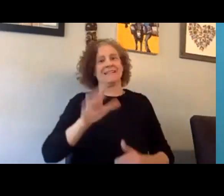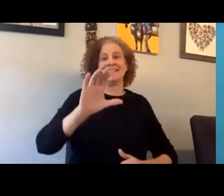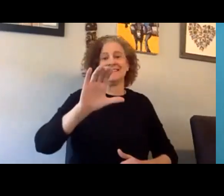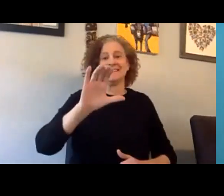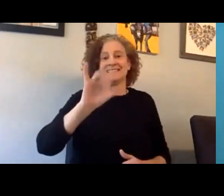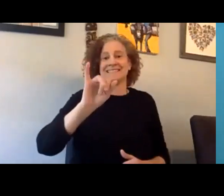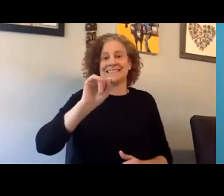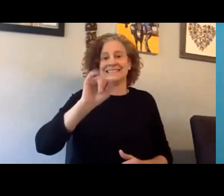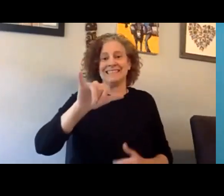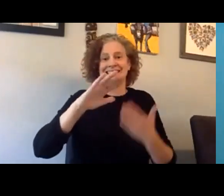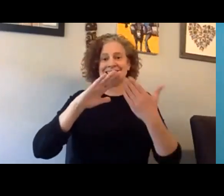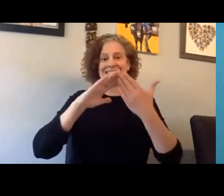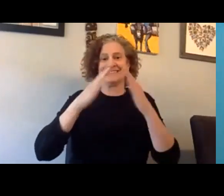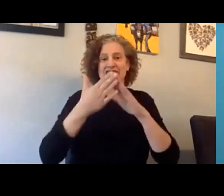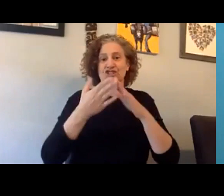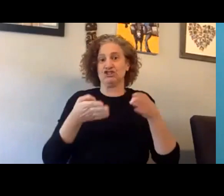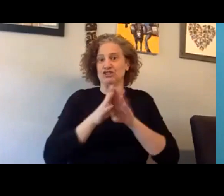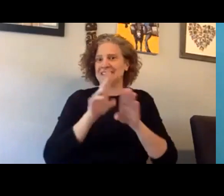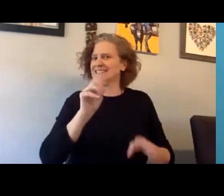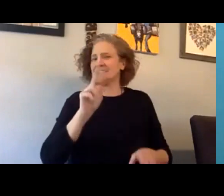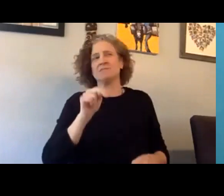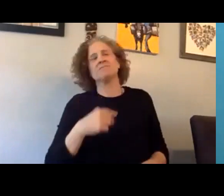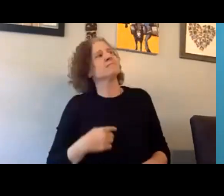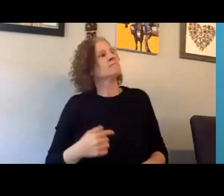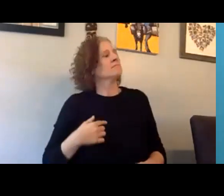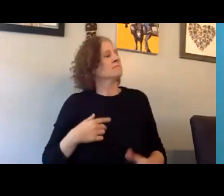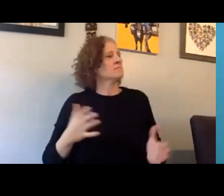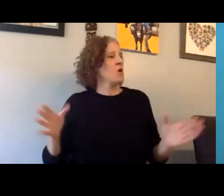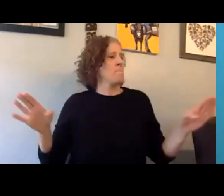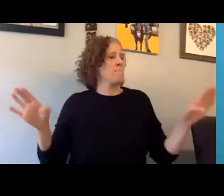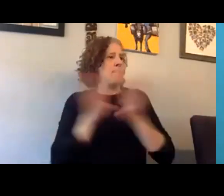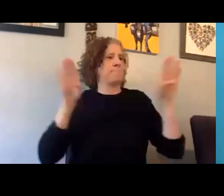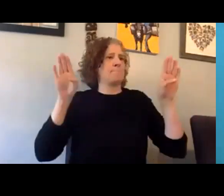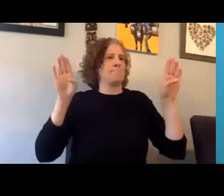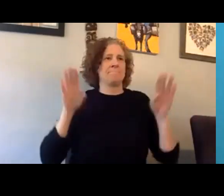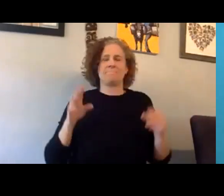Okay, so Neo asked a good question. Okay, so a city shut down.